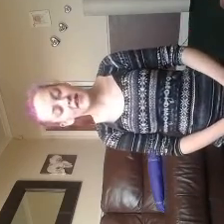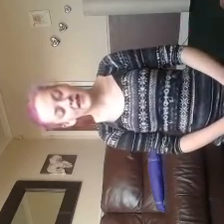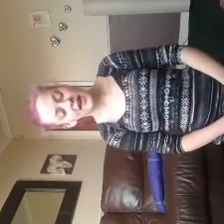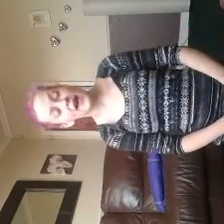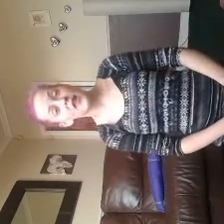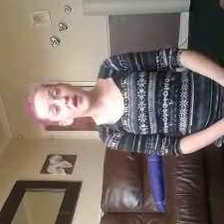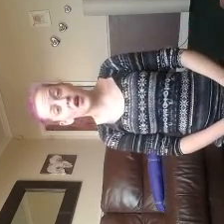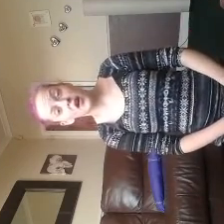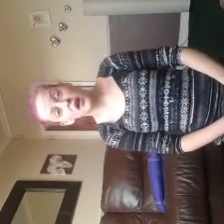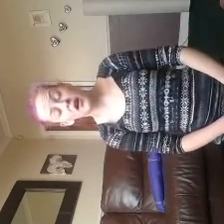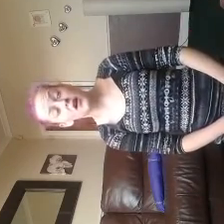stick together.